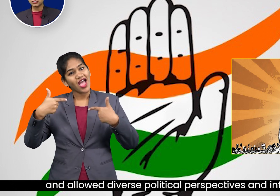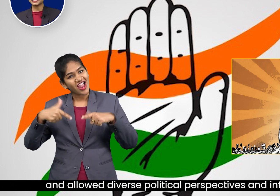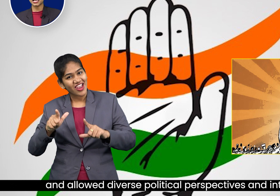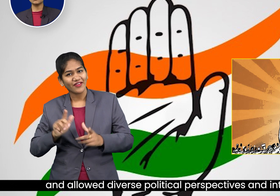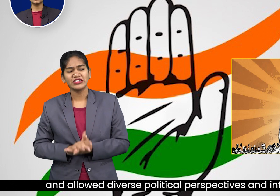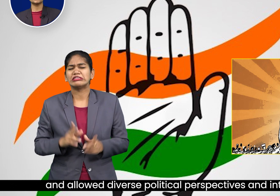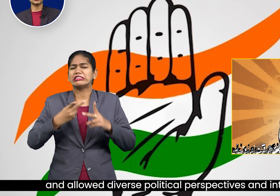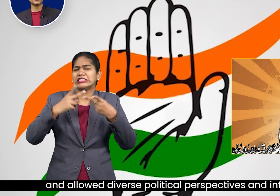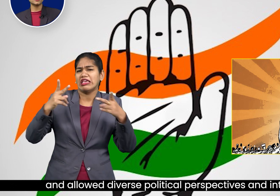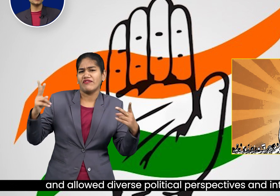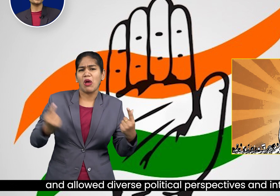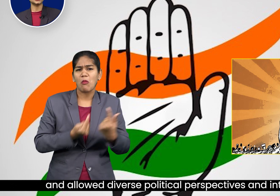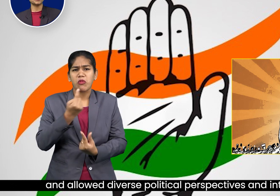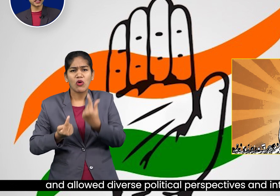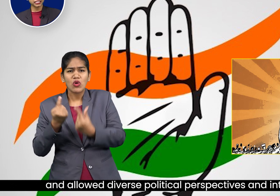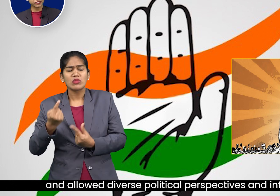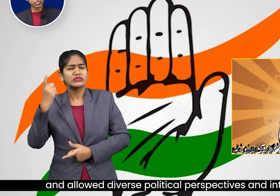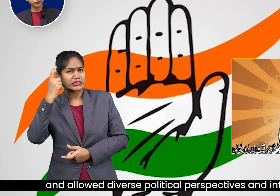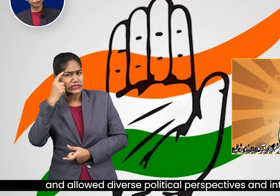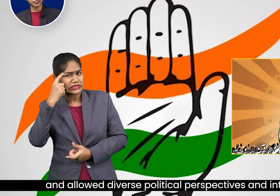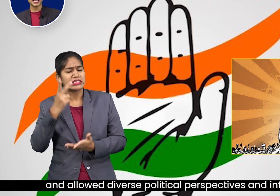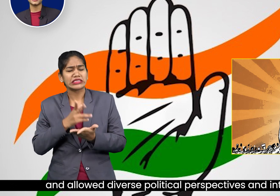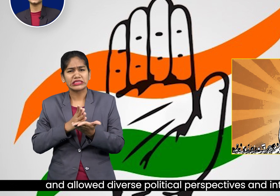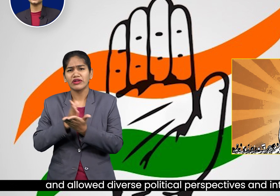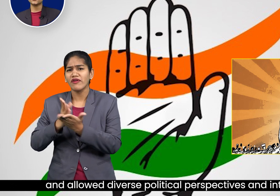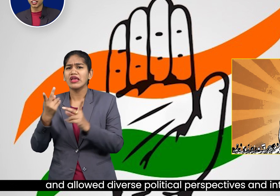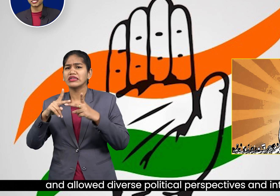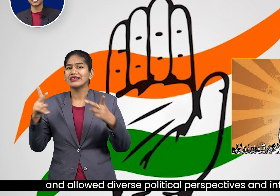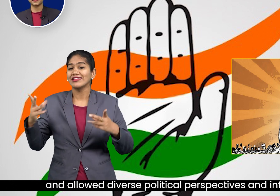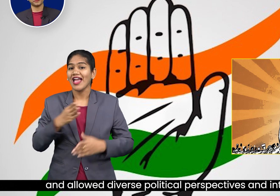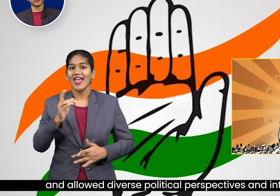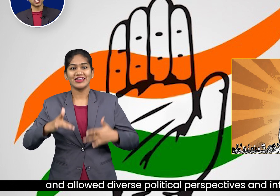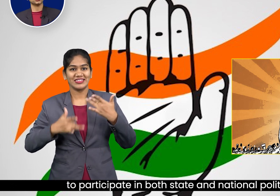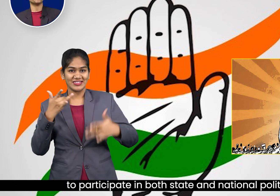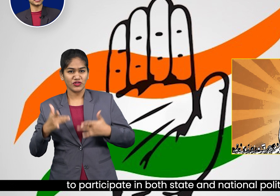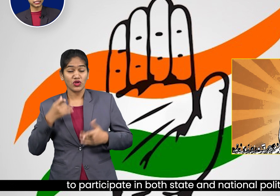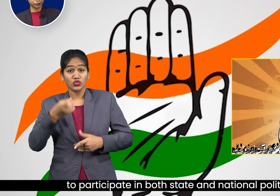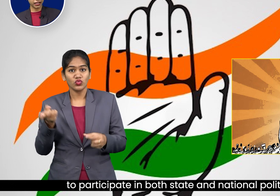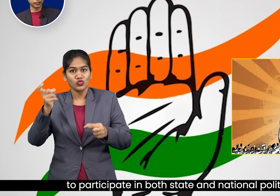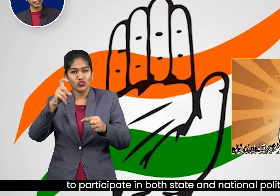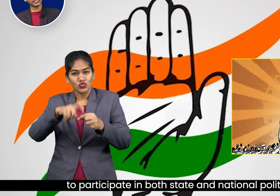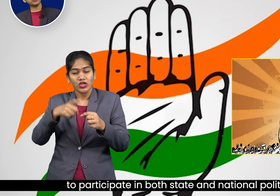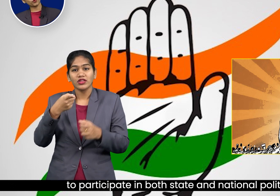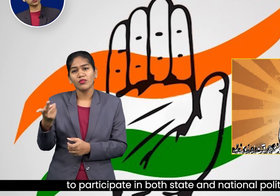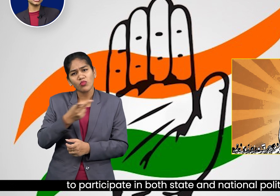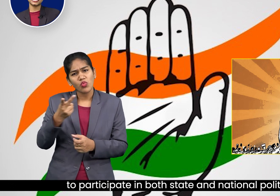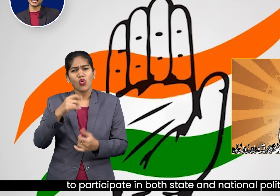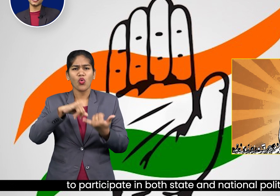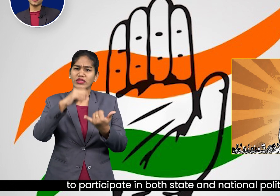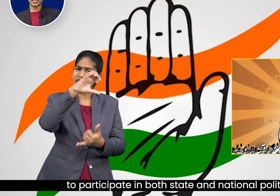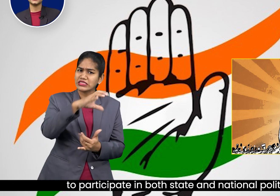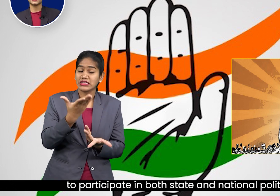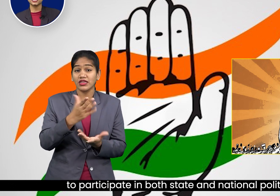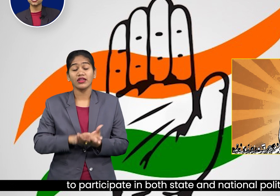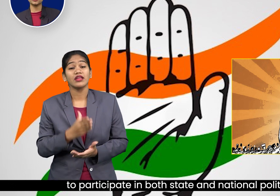allowed diverse political perspectives and interests to participate in both